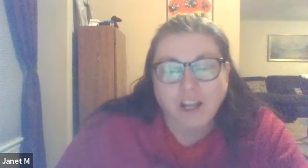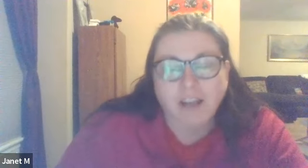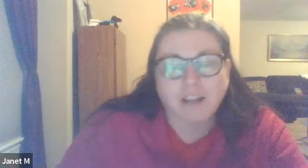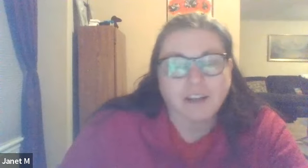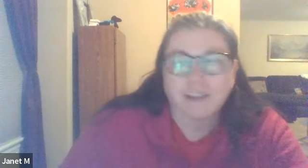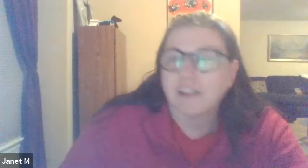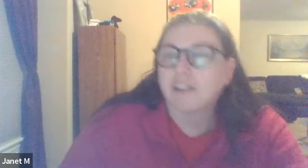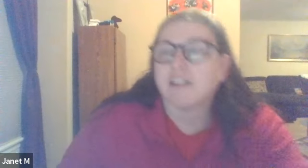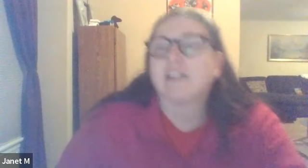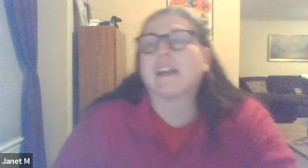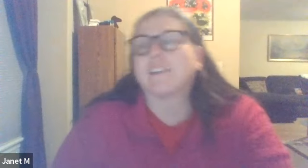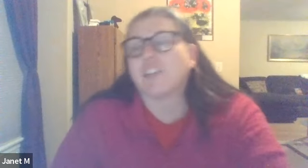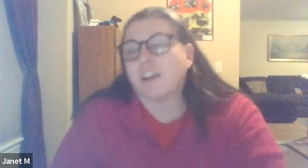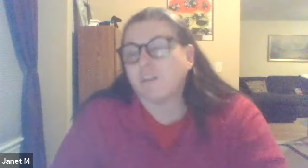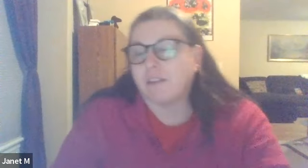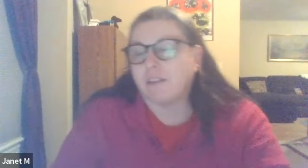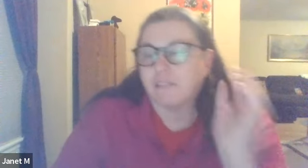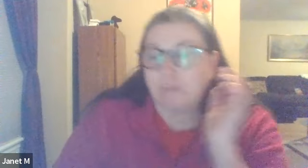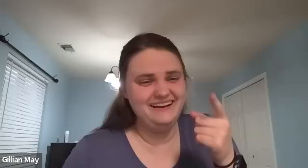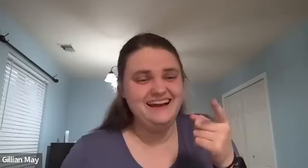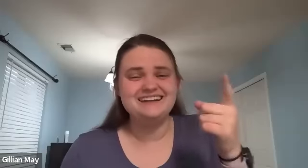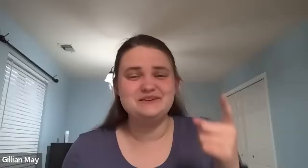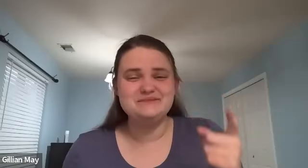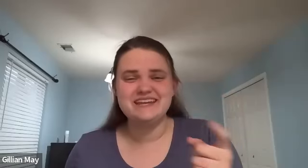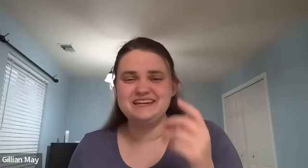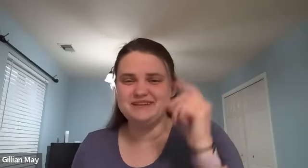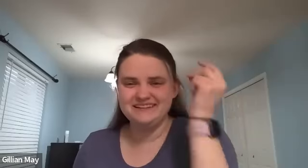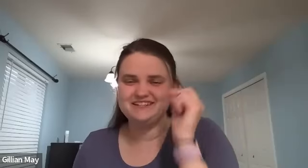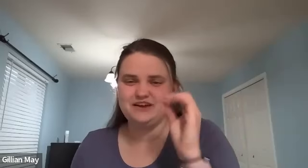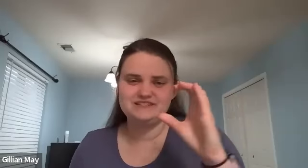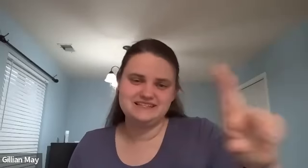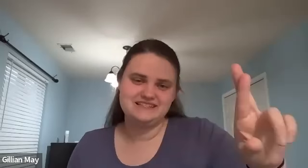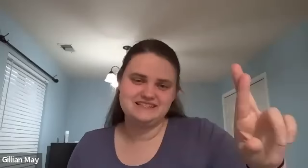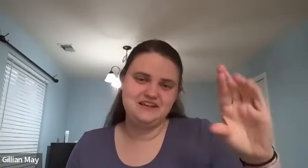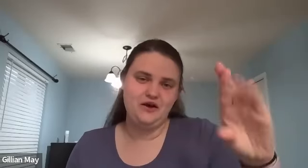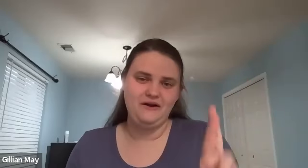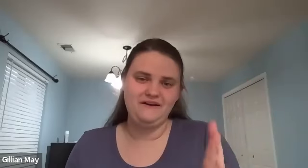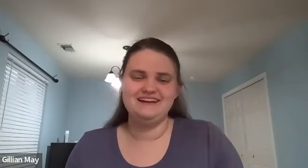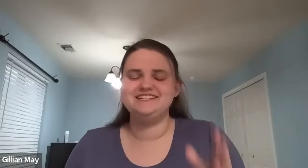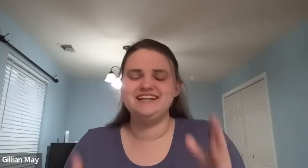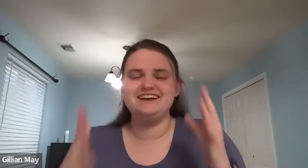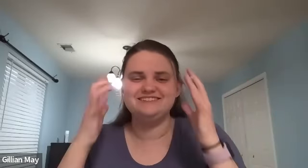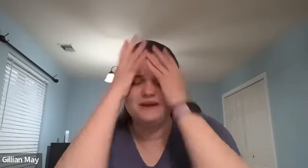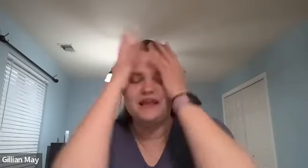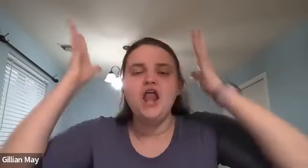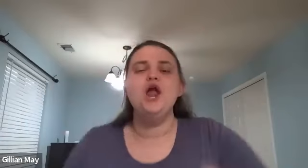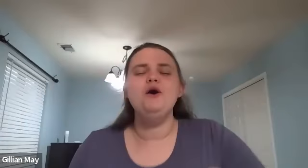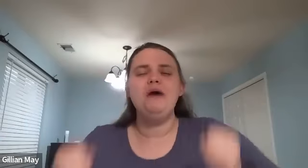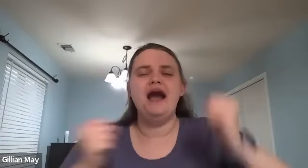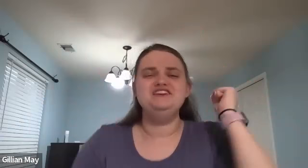Perfect. I got the chat up now. I saw Miss Katie immediately because hers says CR, and I could see her going, no, I know